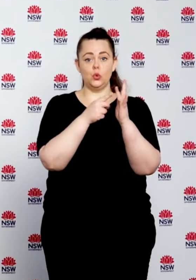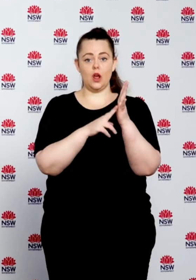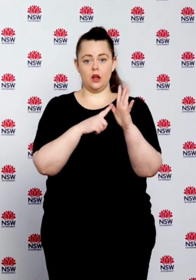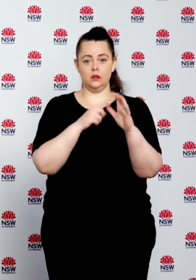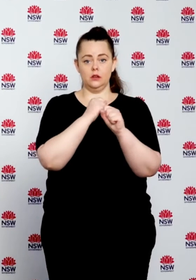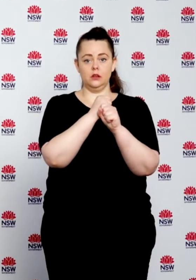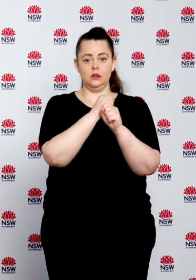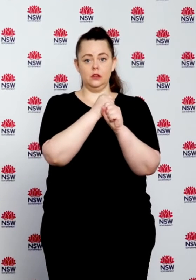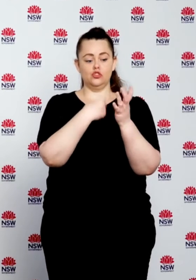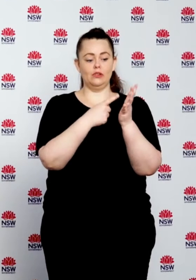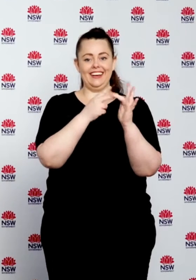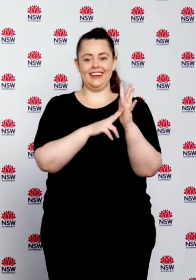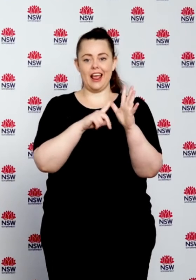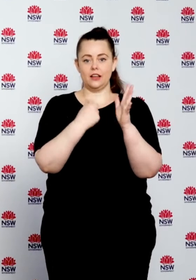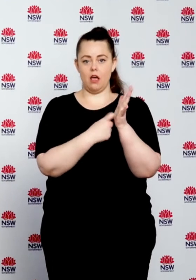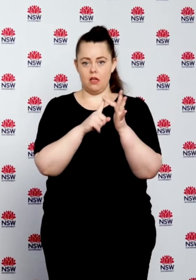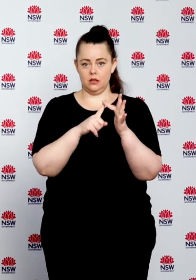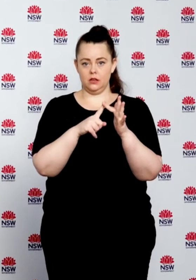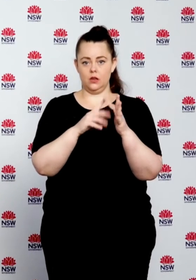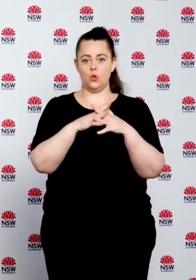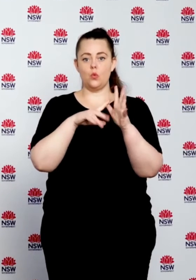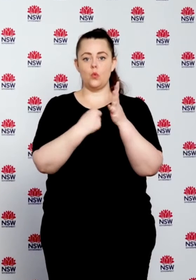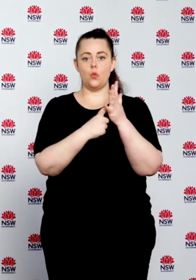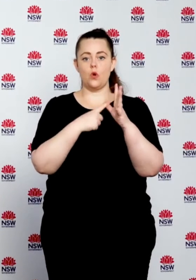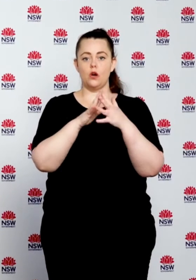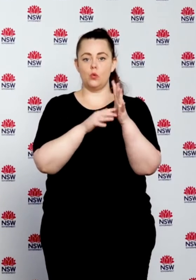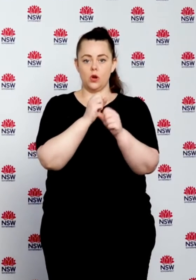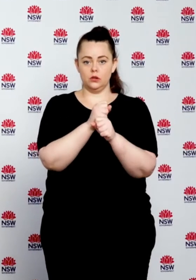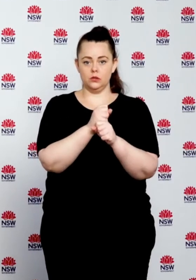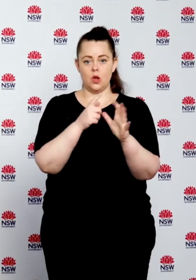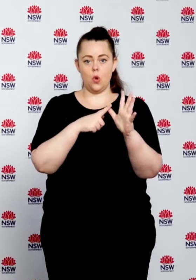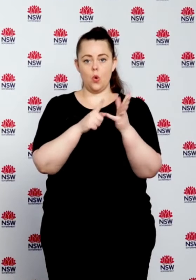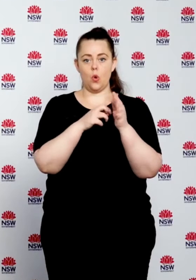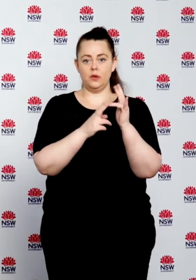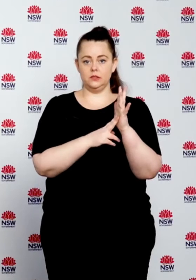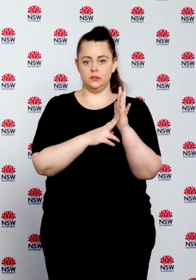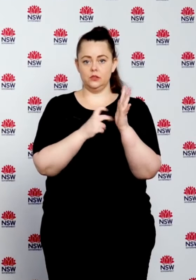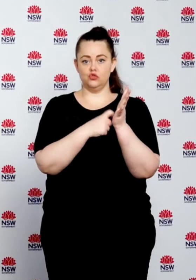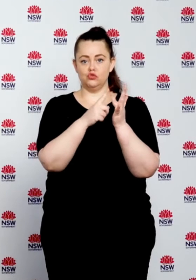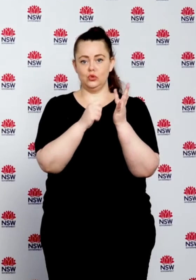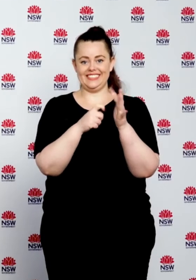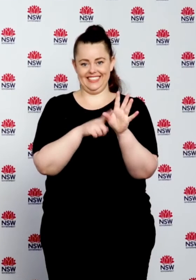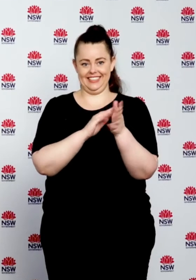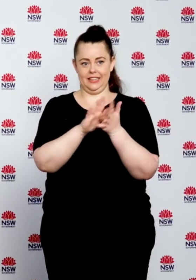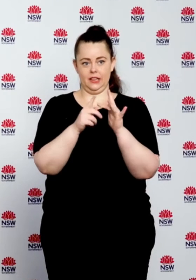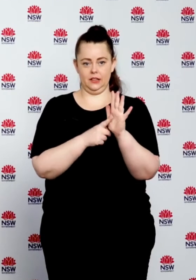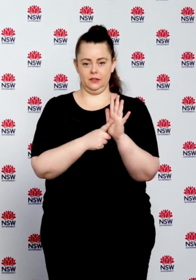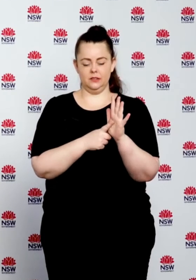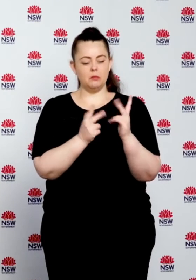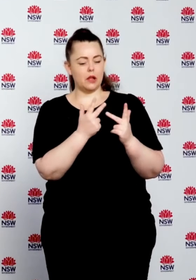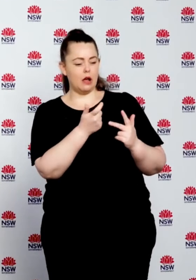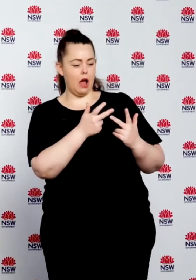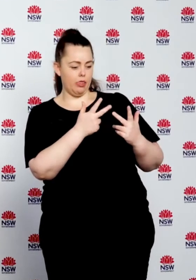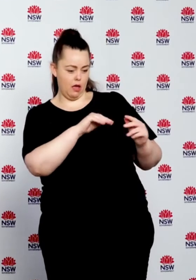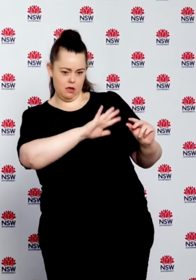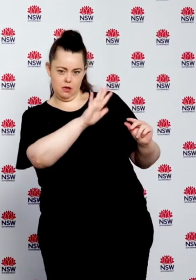Greenacre, Merrylands, Warrawong, Auburn and Rooty Hill. No matter where you live in New South Wales, if you get